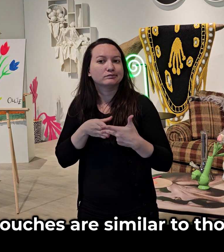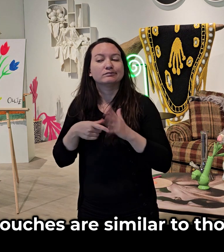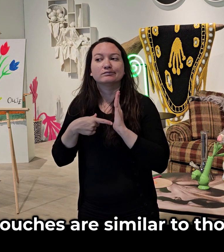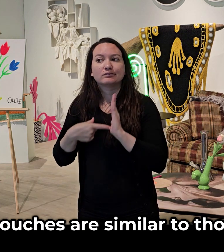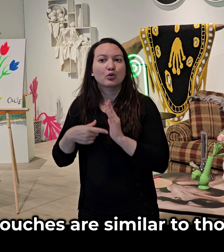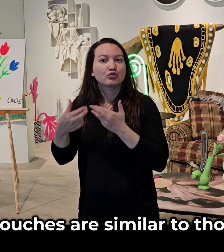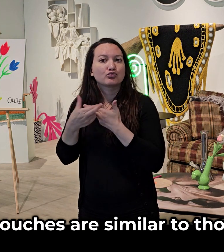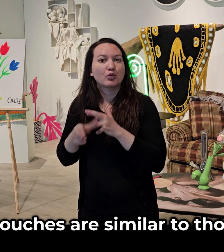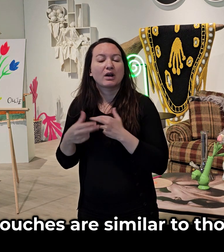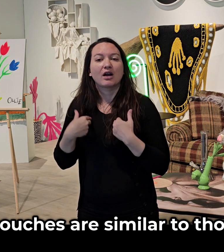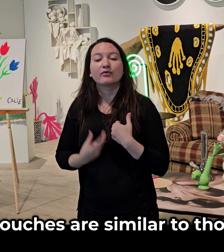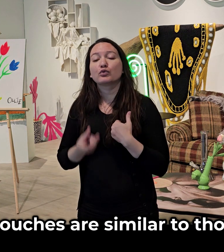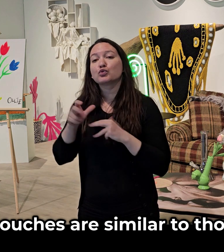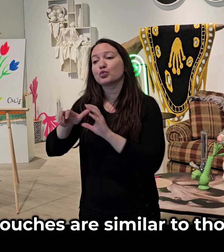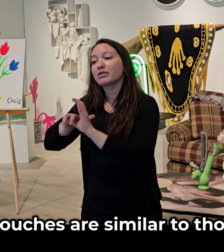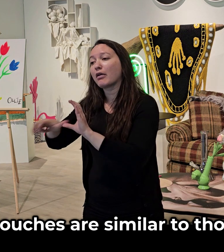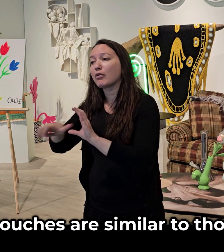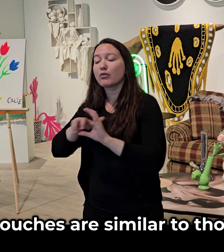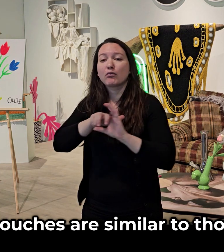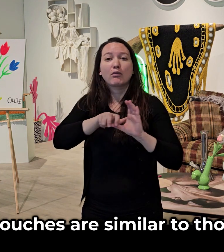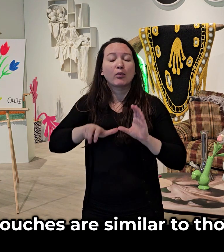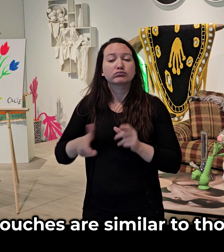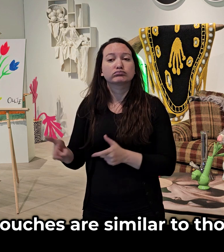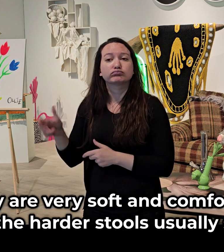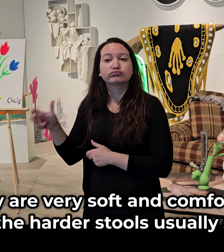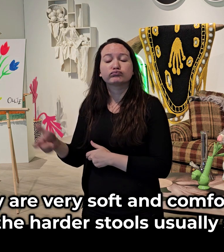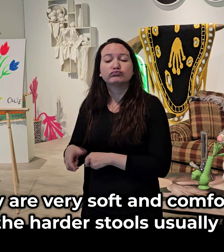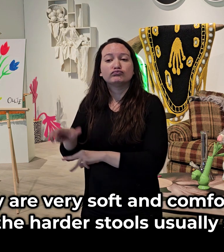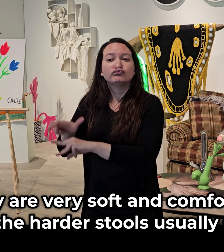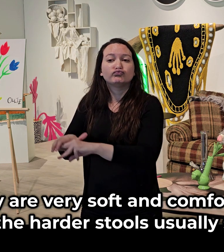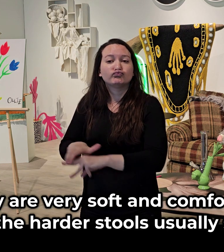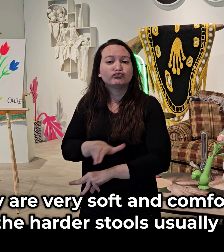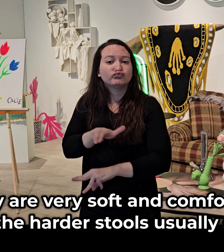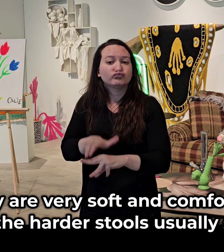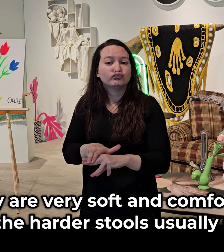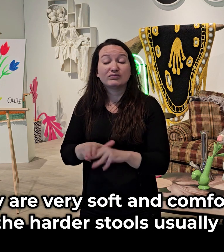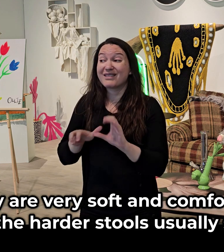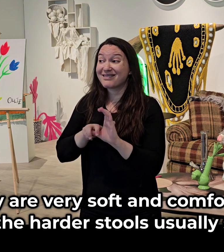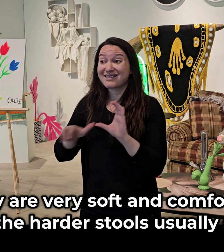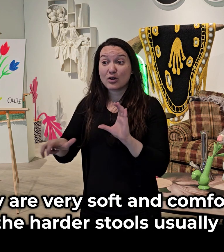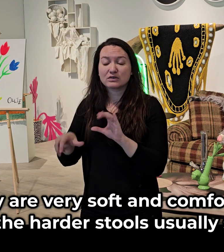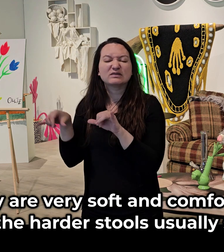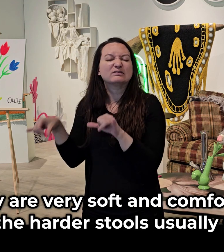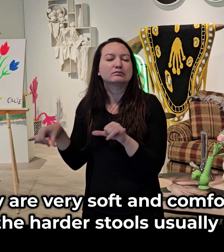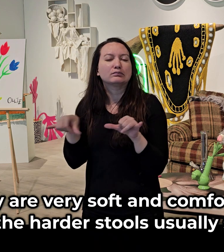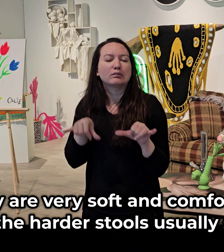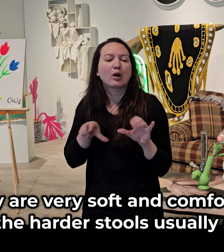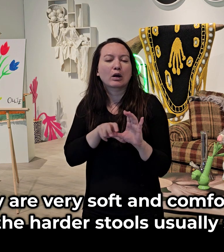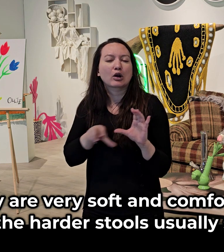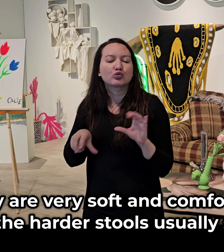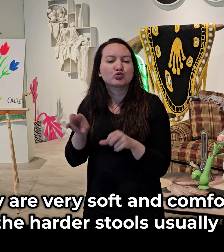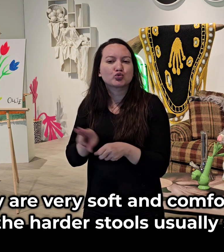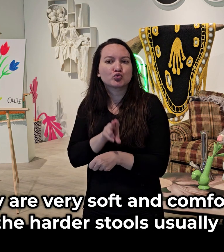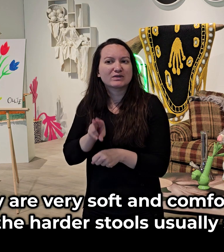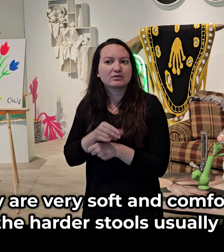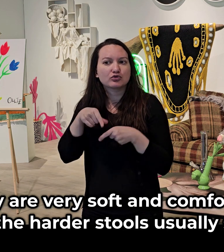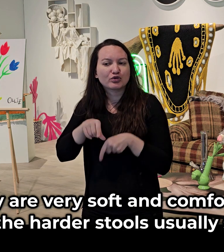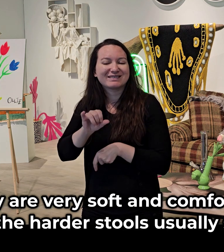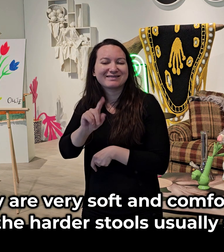are similar to those used on the set. They are very soft and comfortable, in contrast to the harder